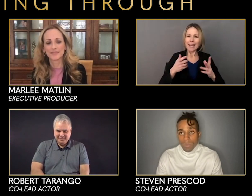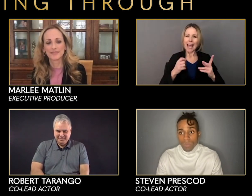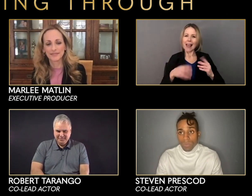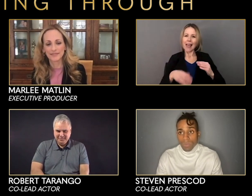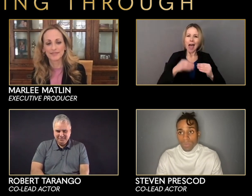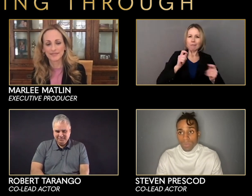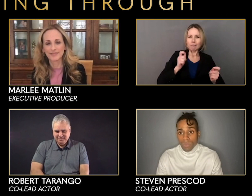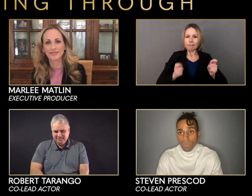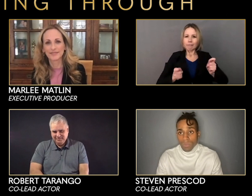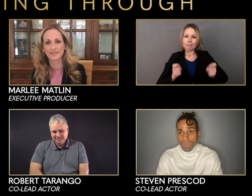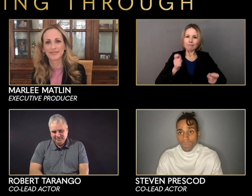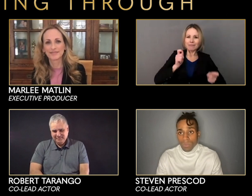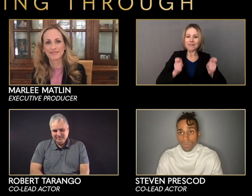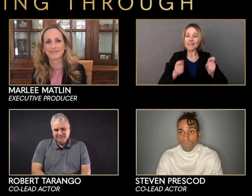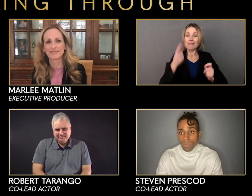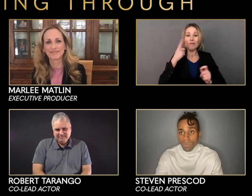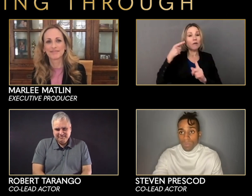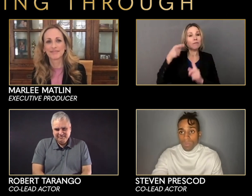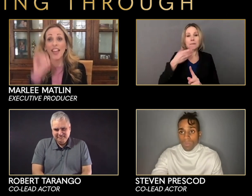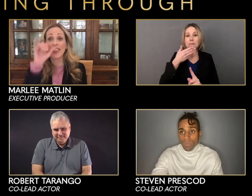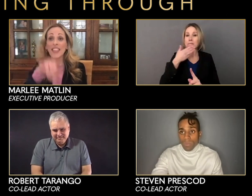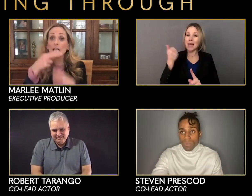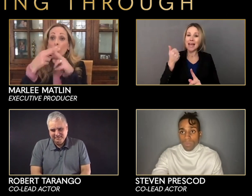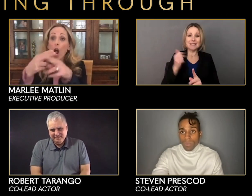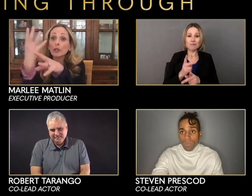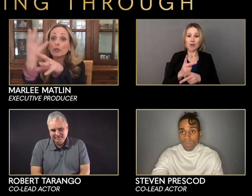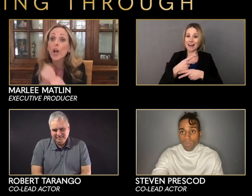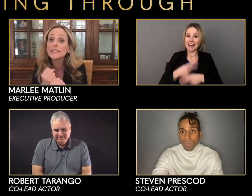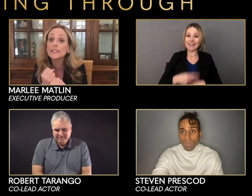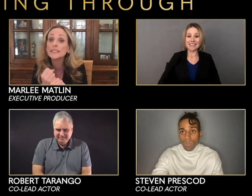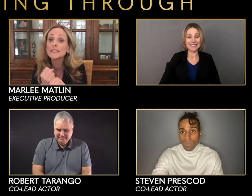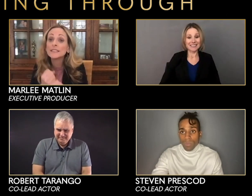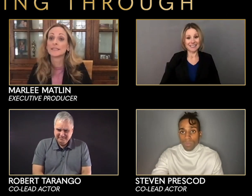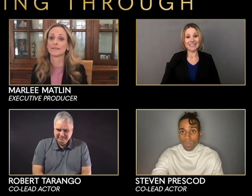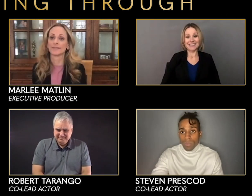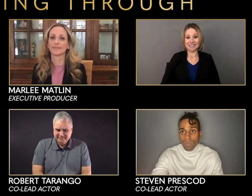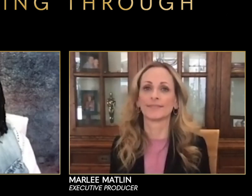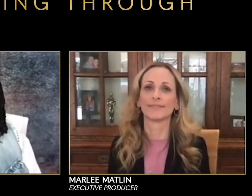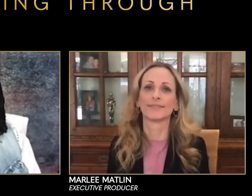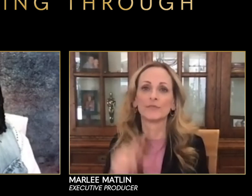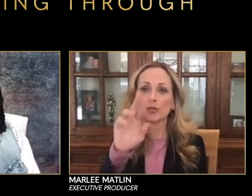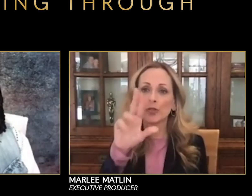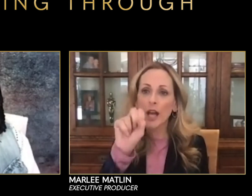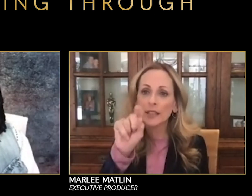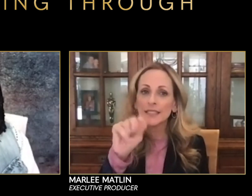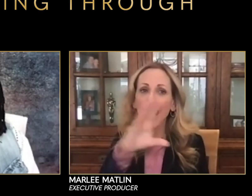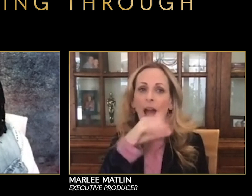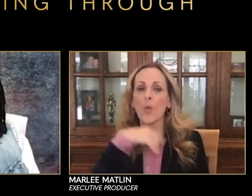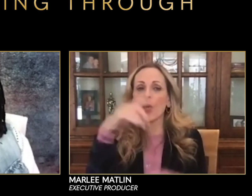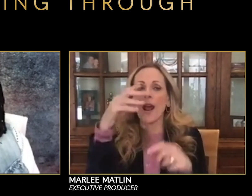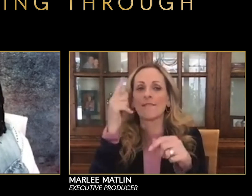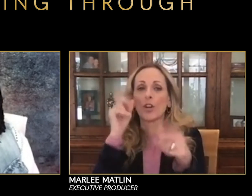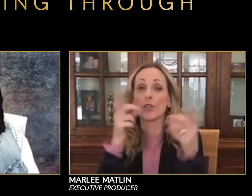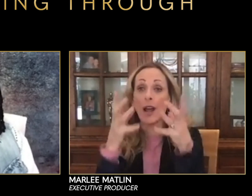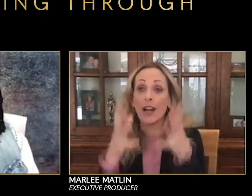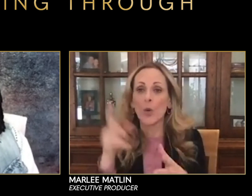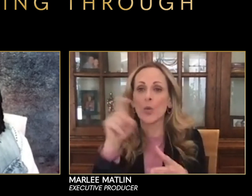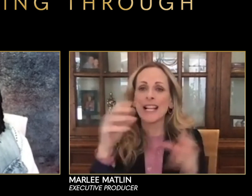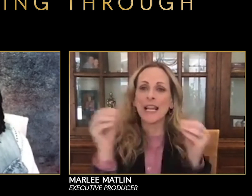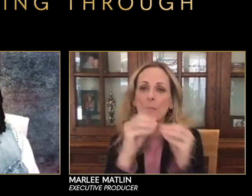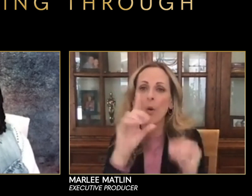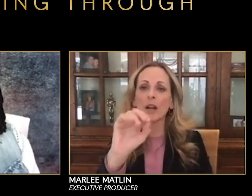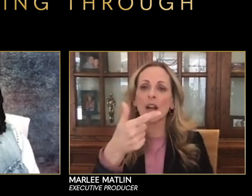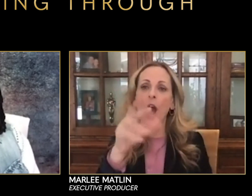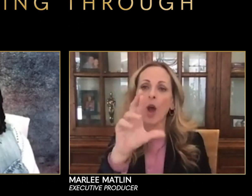best ultimate product. Right. And But that's called trust. You see, that's called trust.